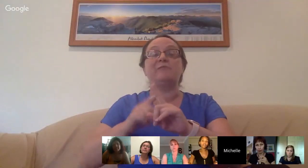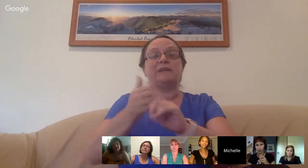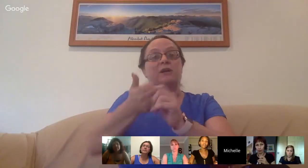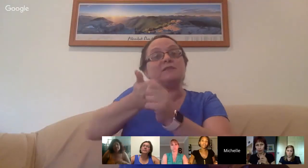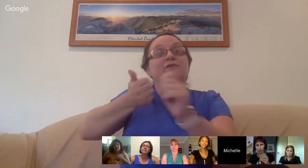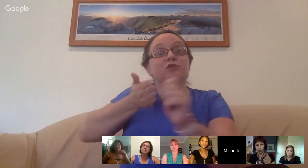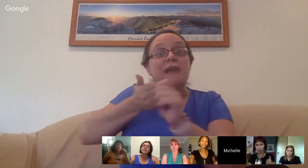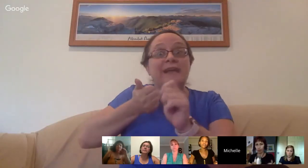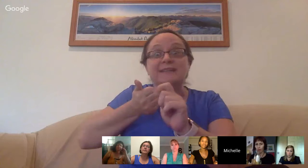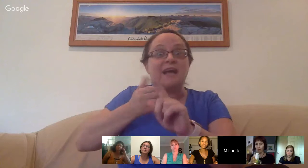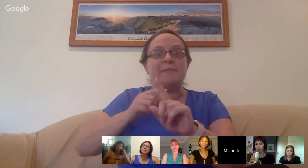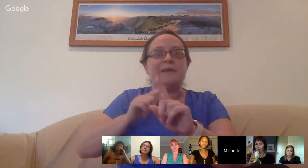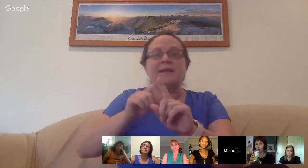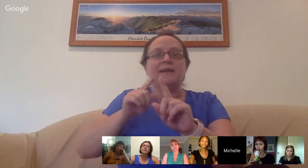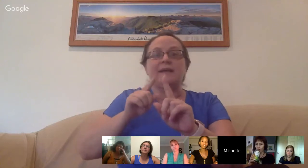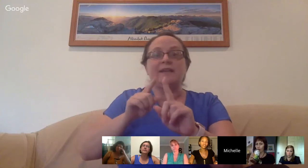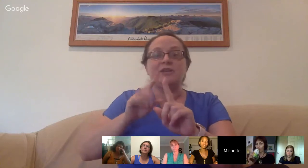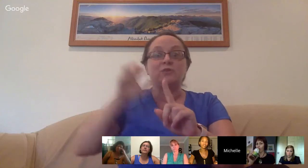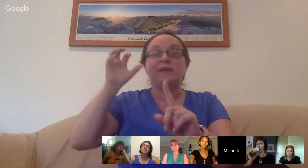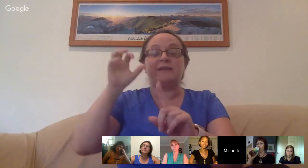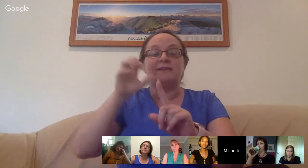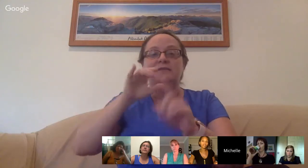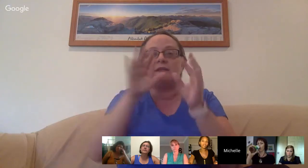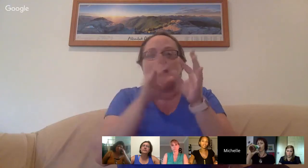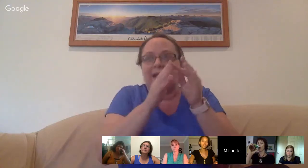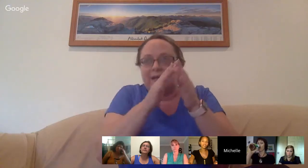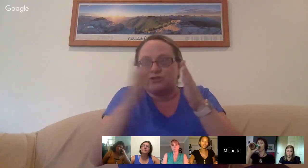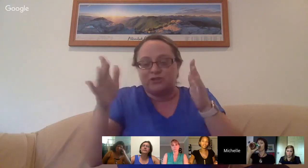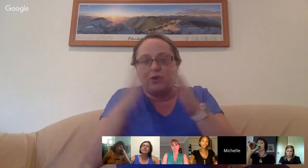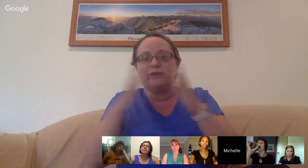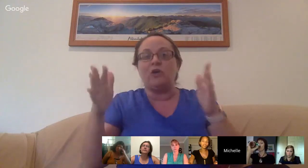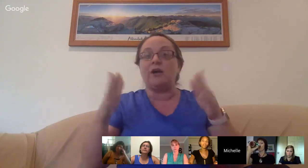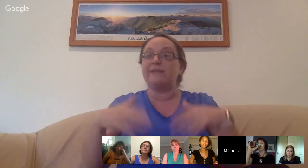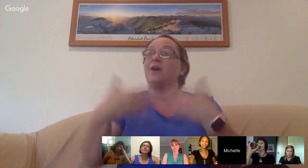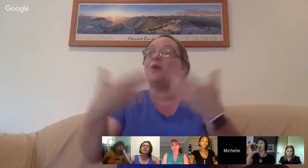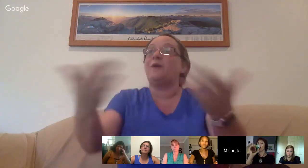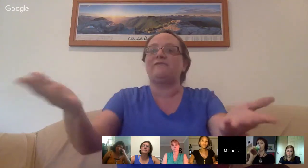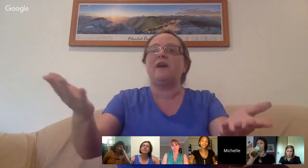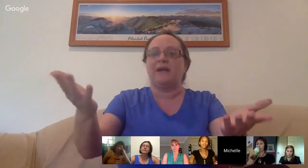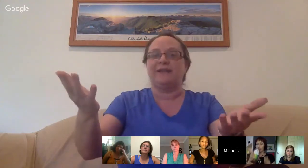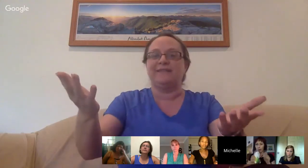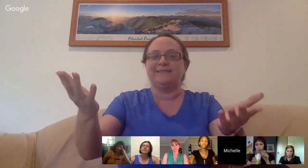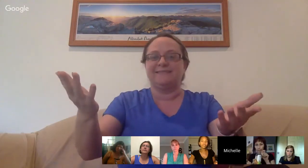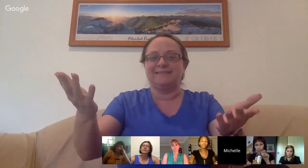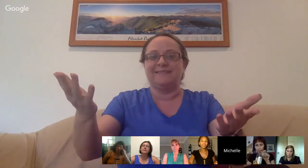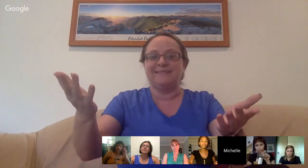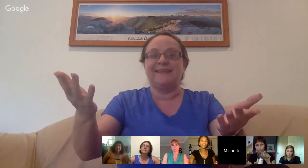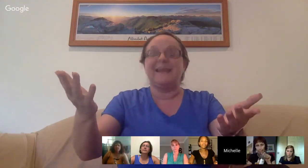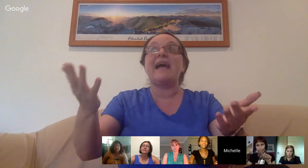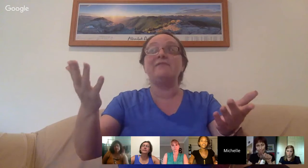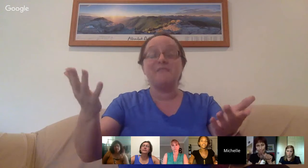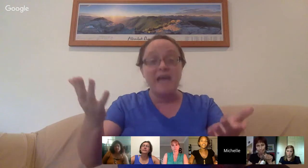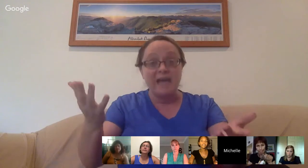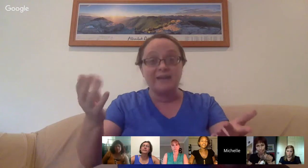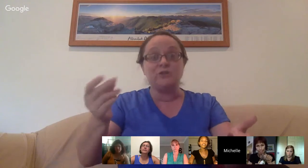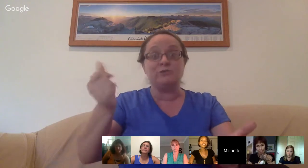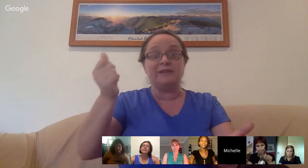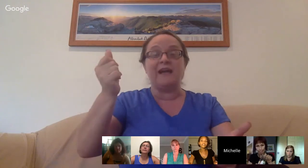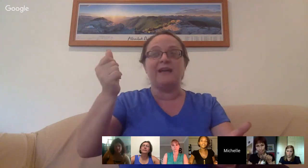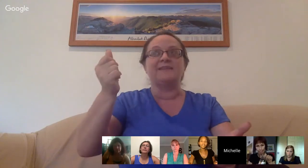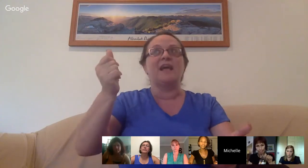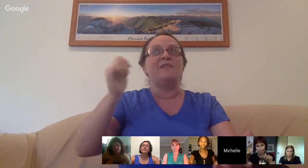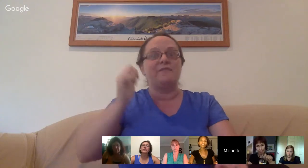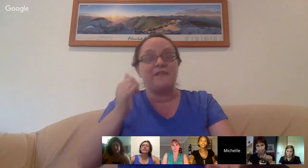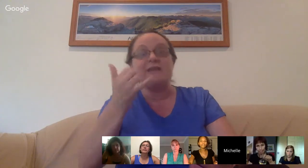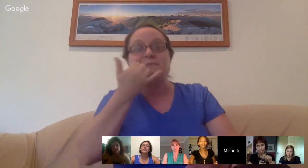have, because of your lag time, as you're going along, it's, oh, have fun. And then you